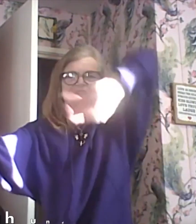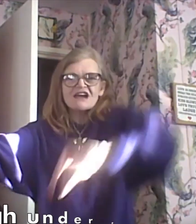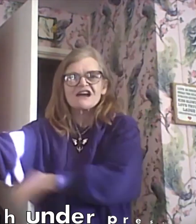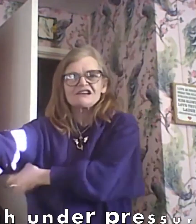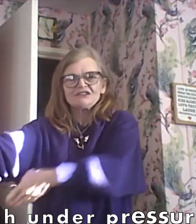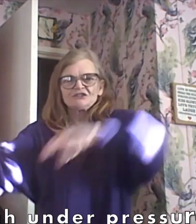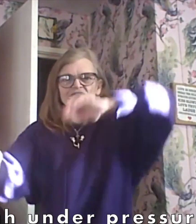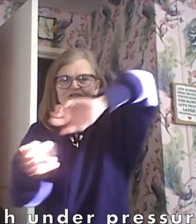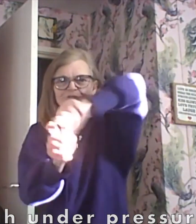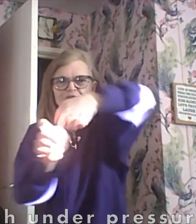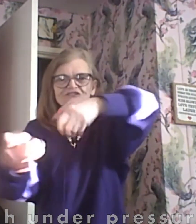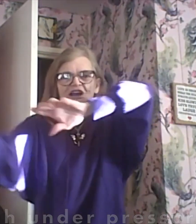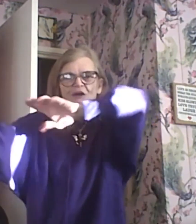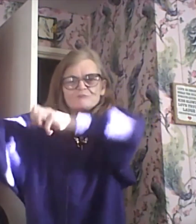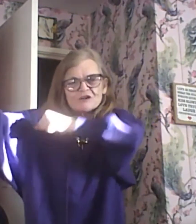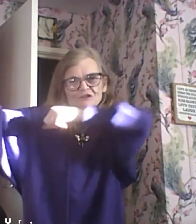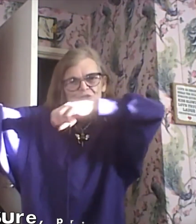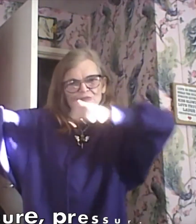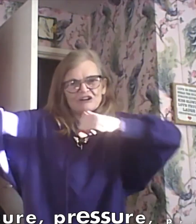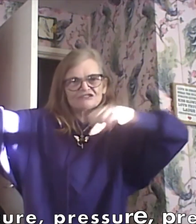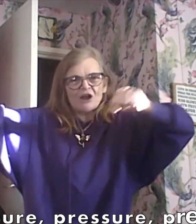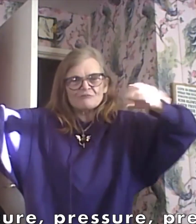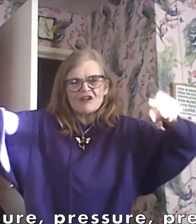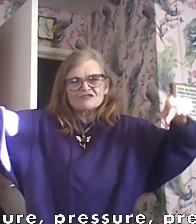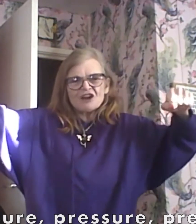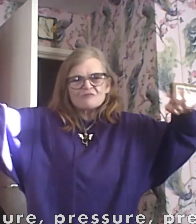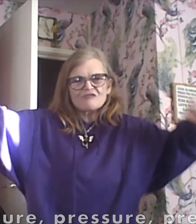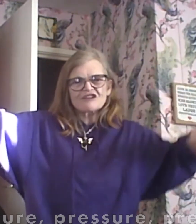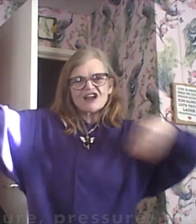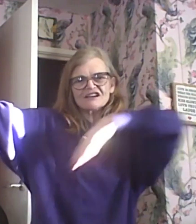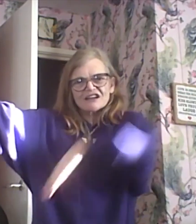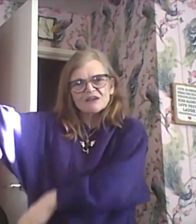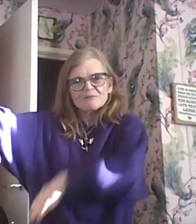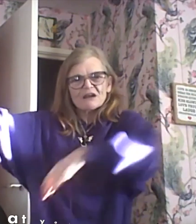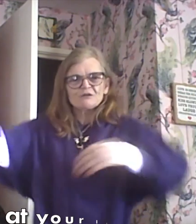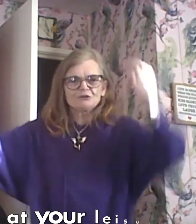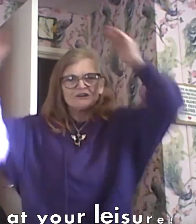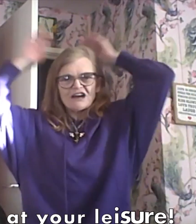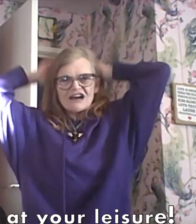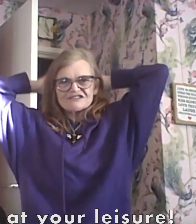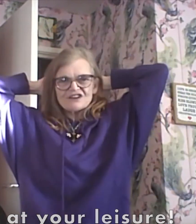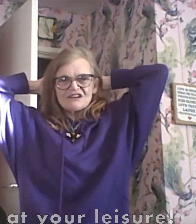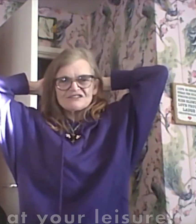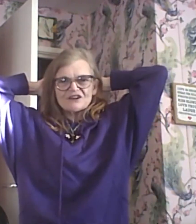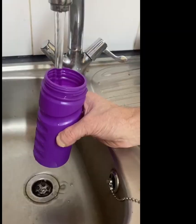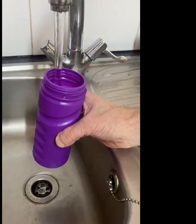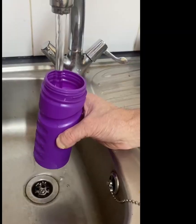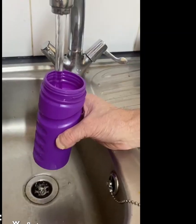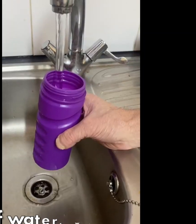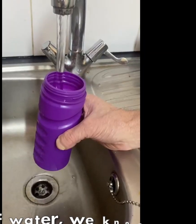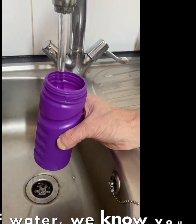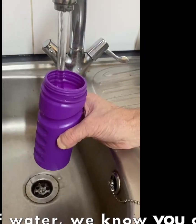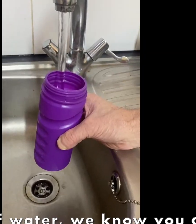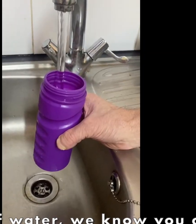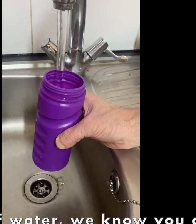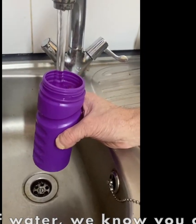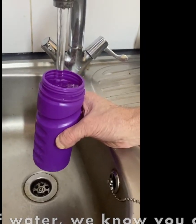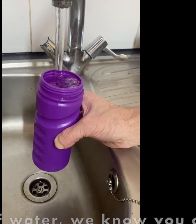high under pressure. Blood pressure keep it low at your leisure. Drink plenty of water, we know your water.